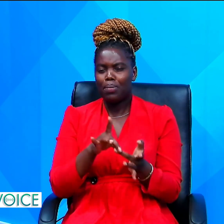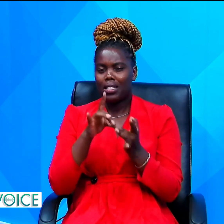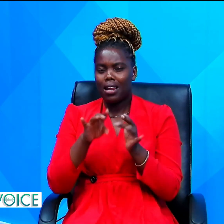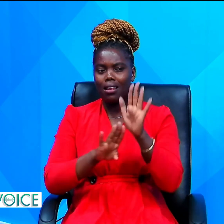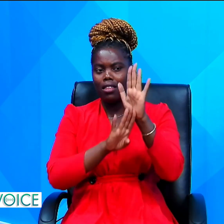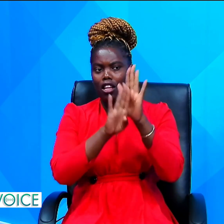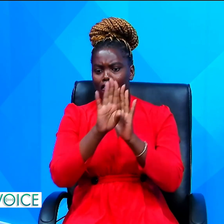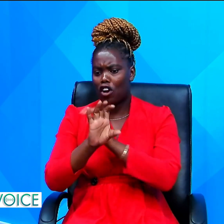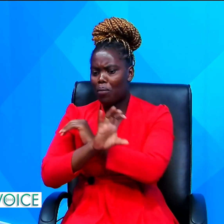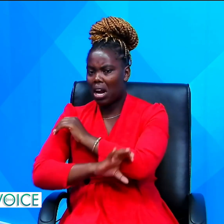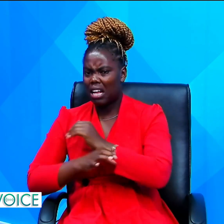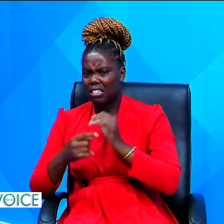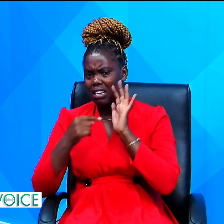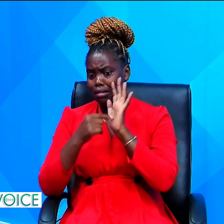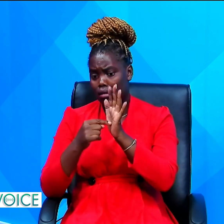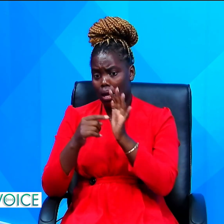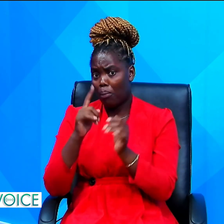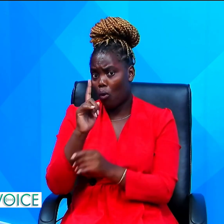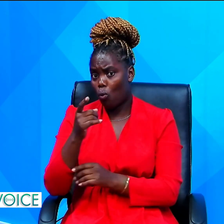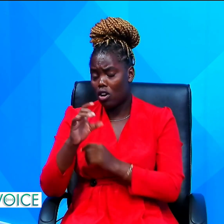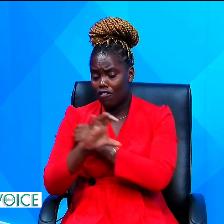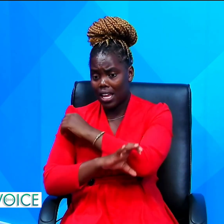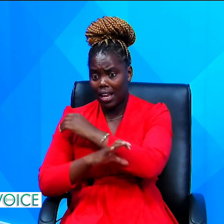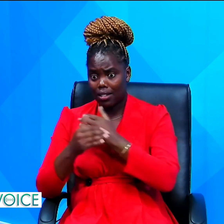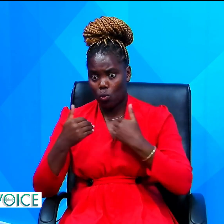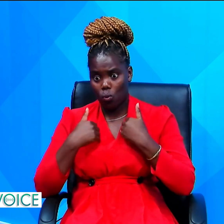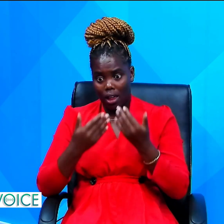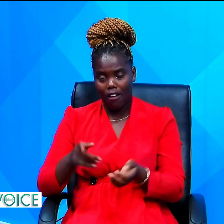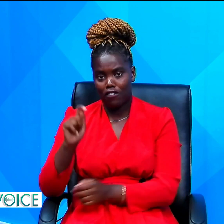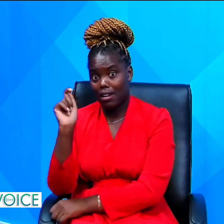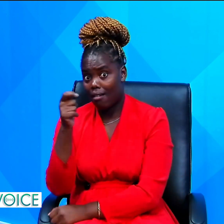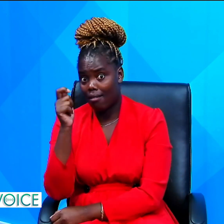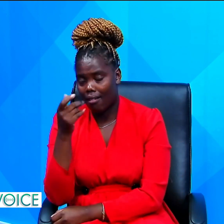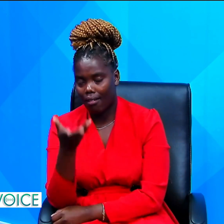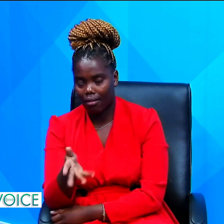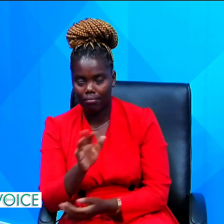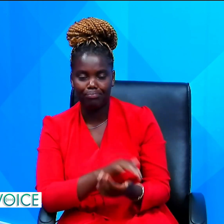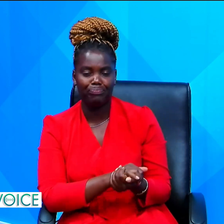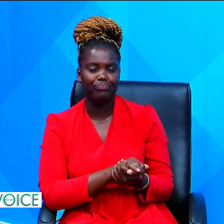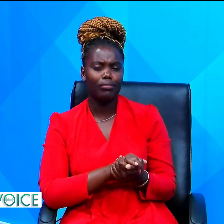especially in the developing countries, and one of the developing countries that we have is Kenya.